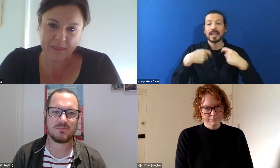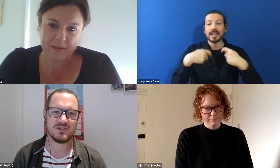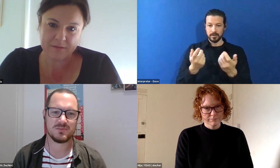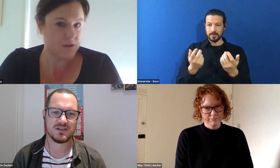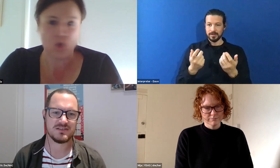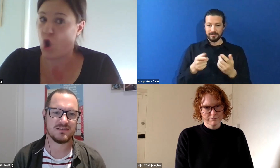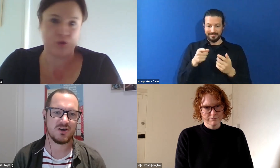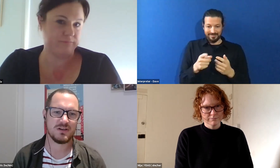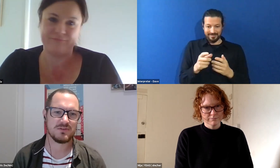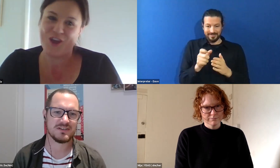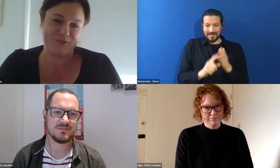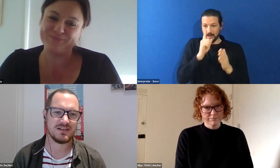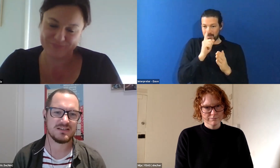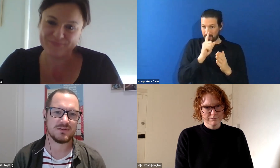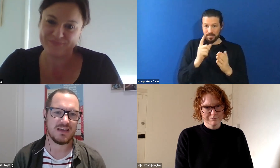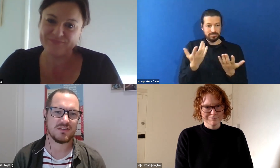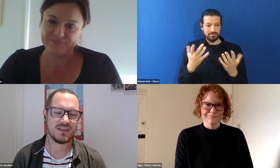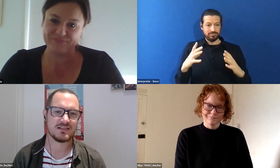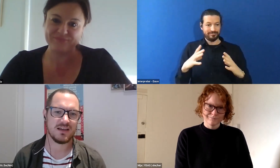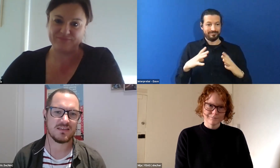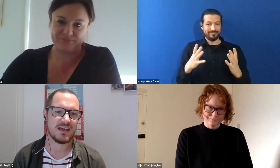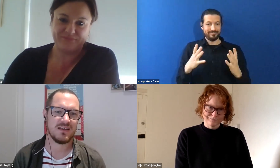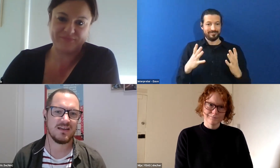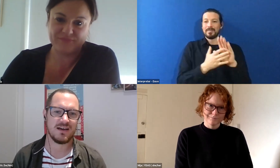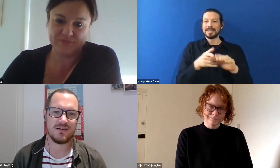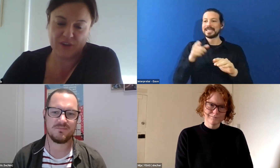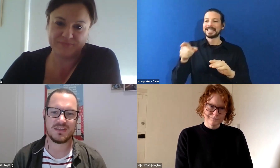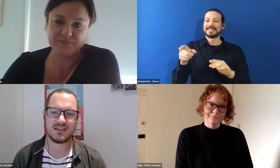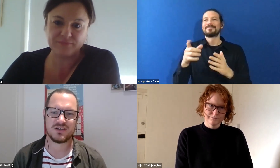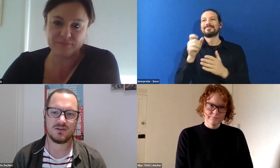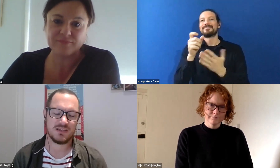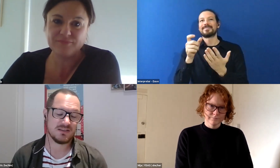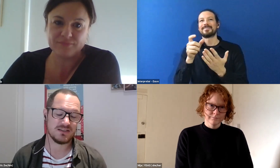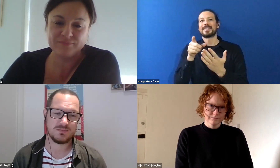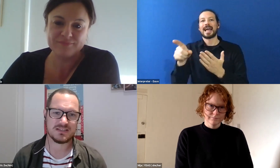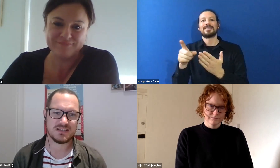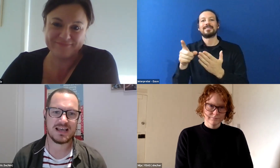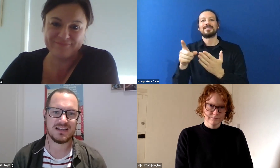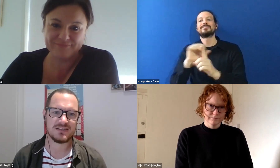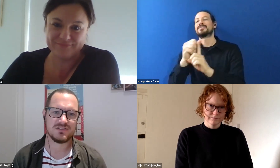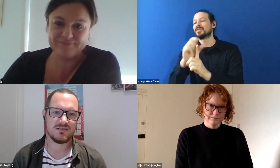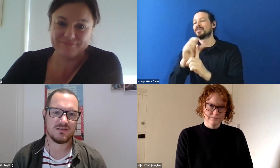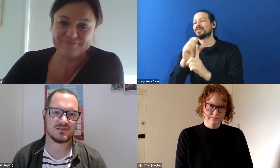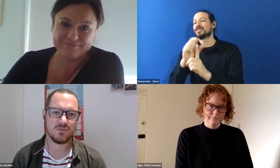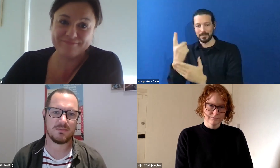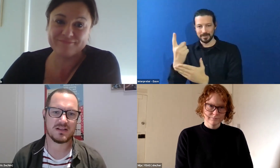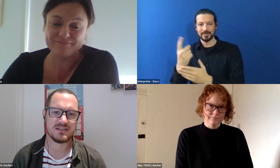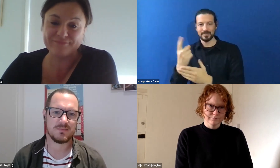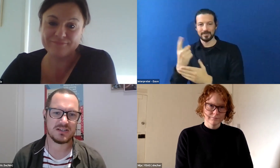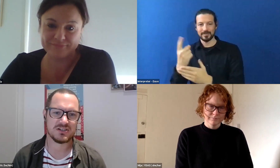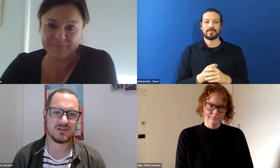would have happened because nobody with disability would ever think like that. And so it speaks exactly to